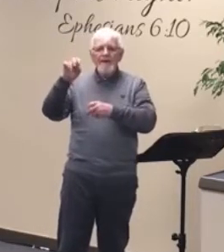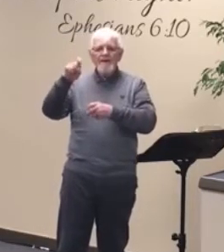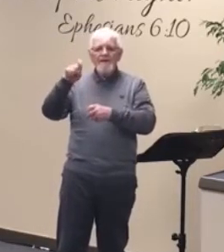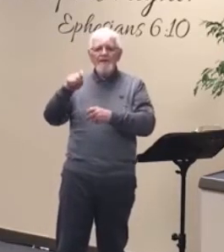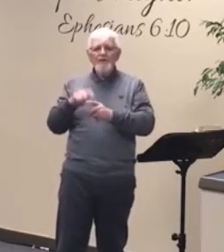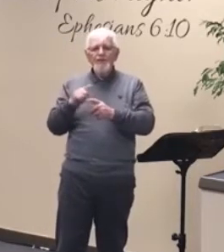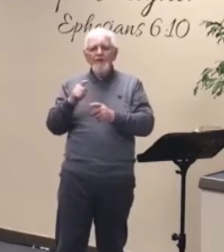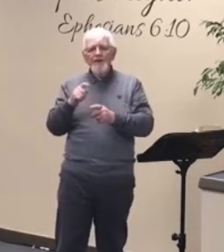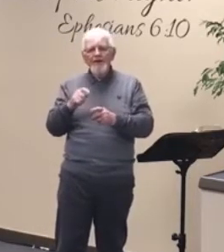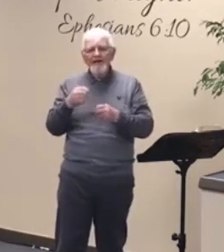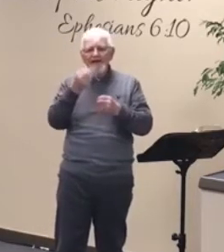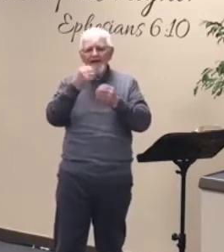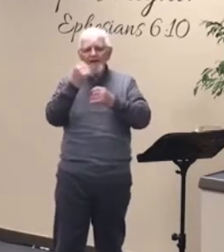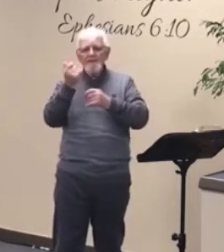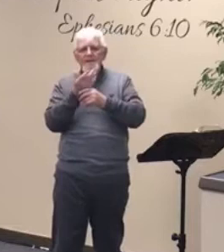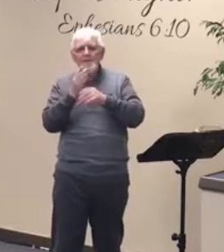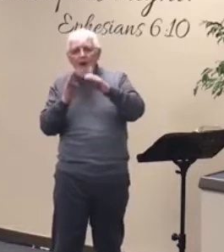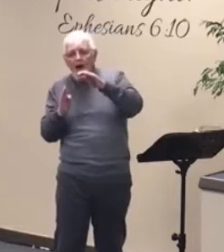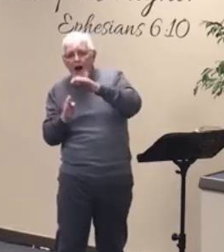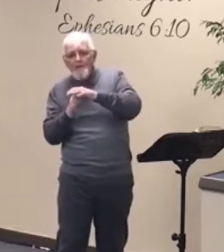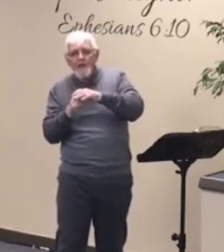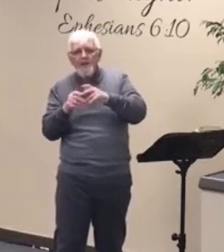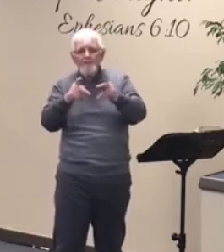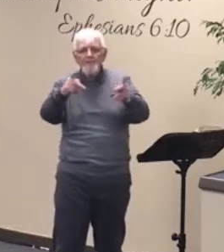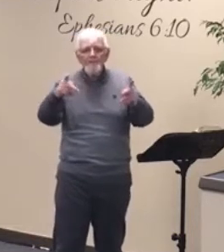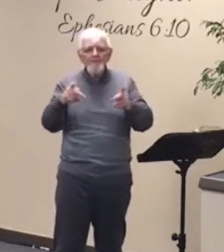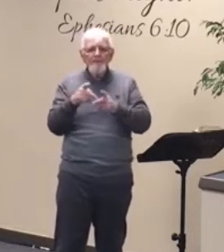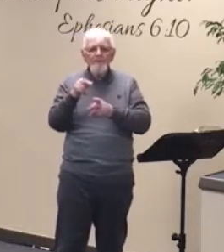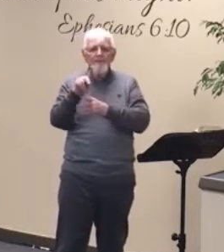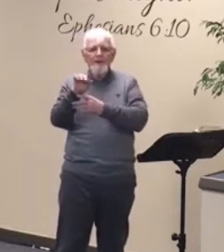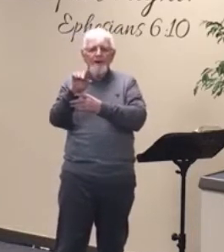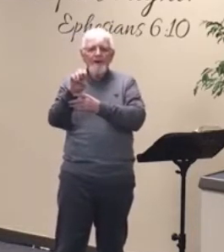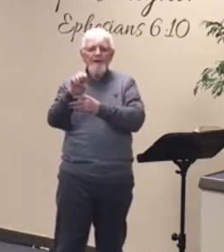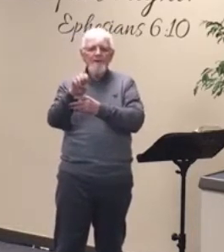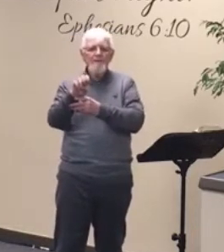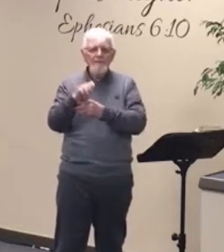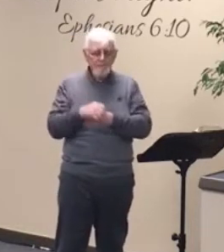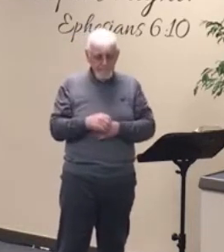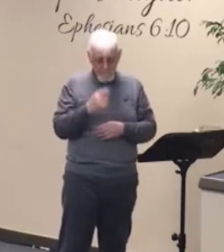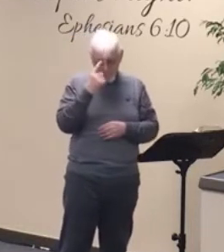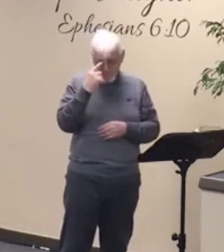some humble pie. That's where that supposedly comes from.